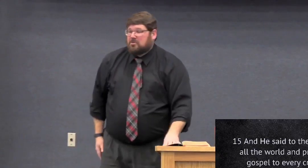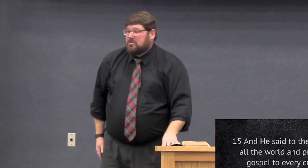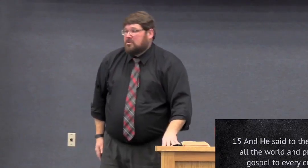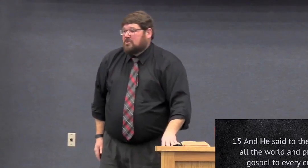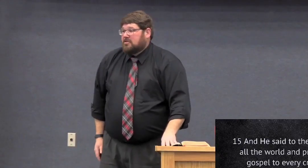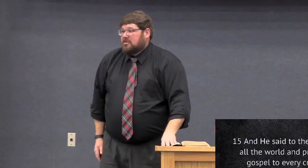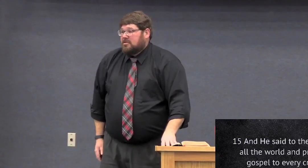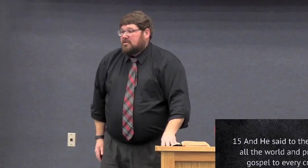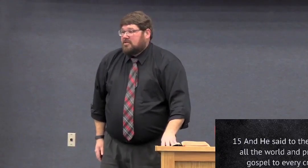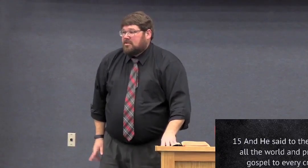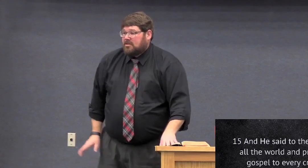they need Jesus too.